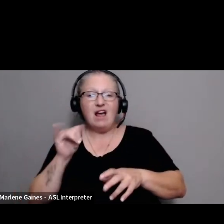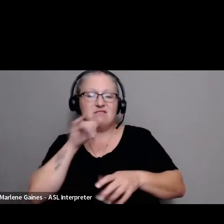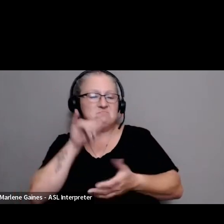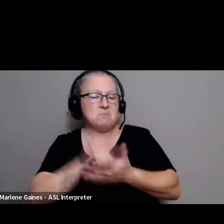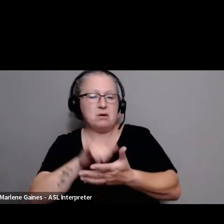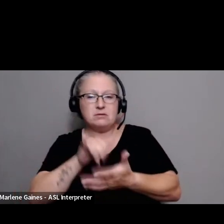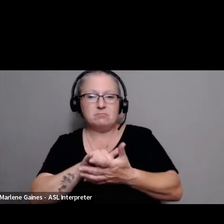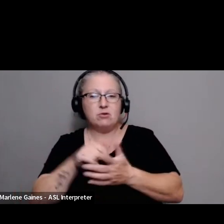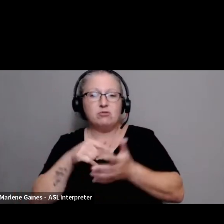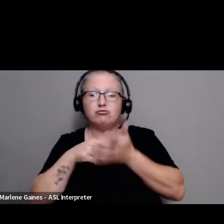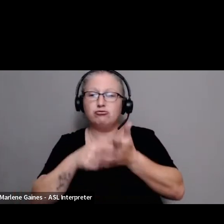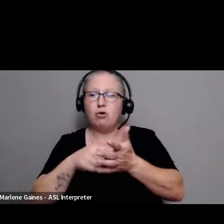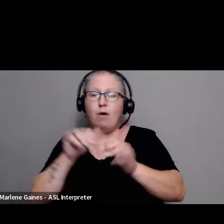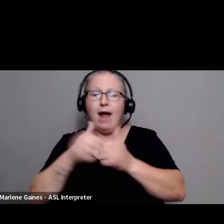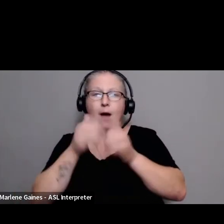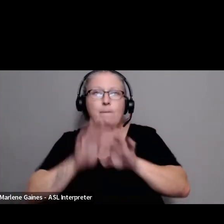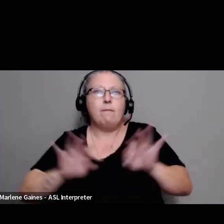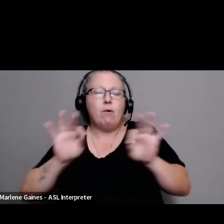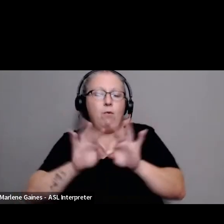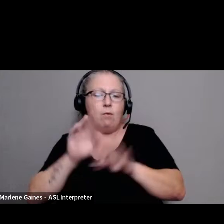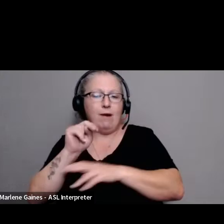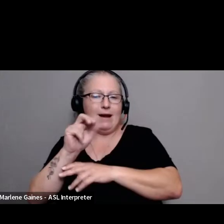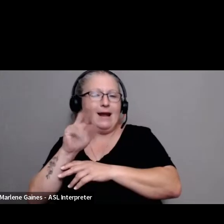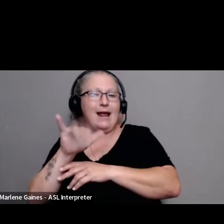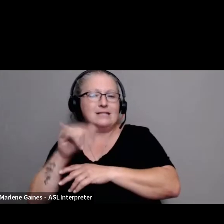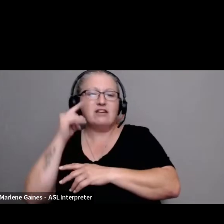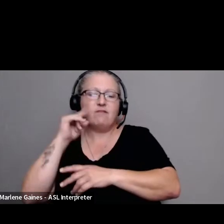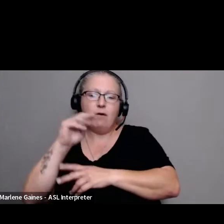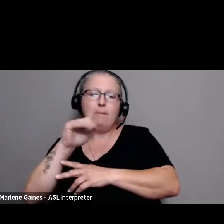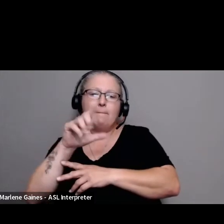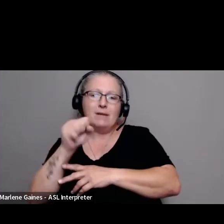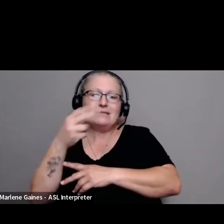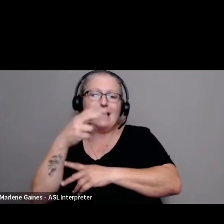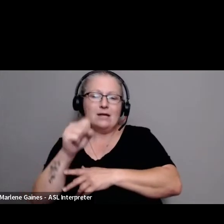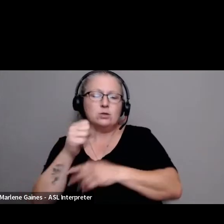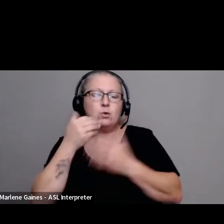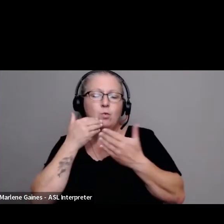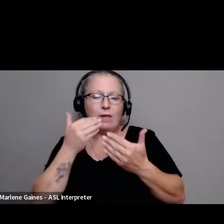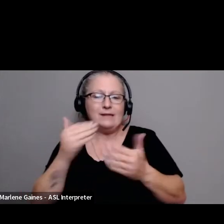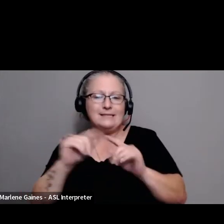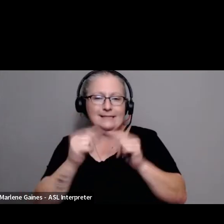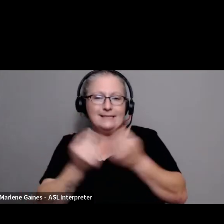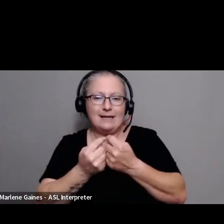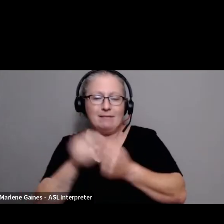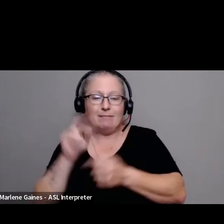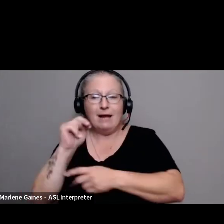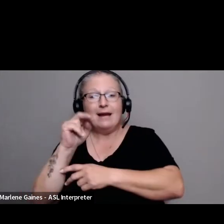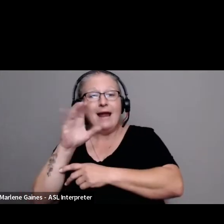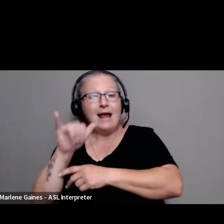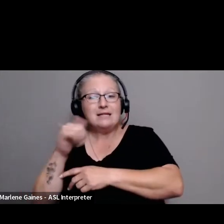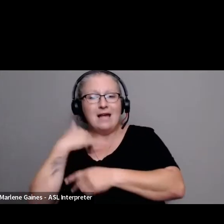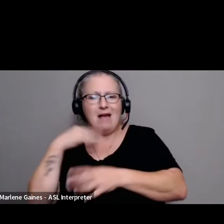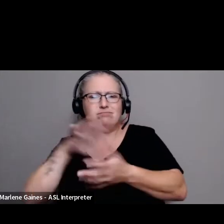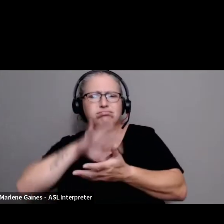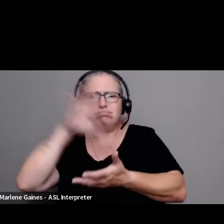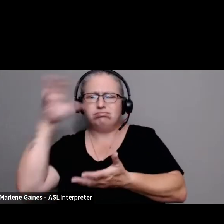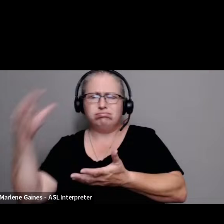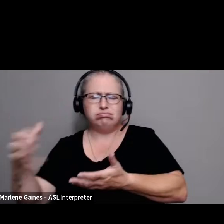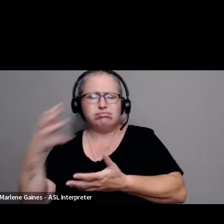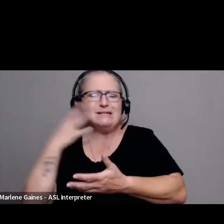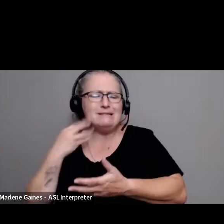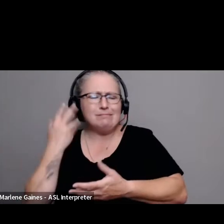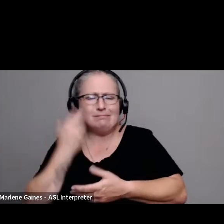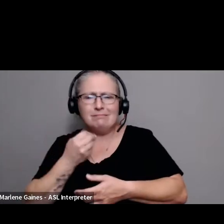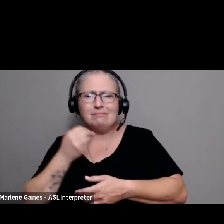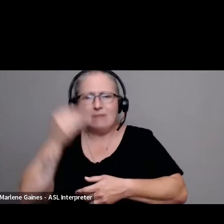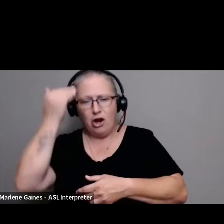capture how crucial Nancy is to the Mills High School wellness team. Nancy has such a wealth of experience, knowledge,